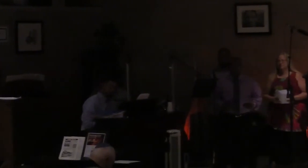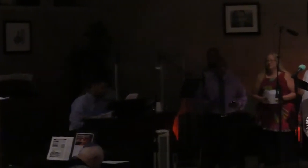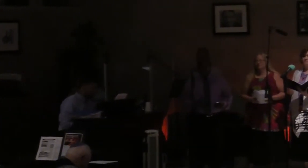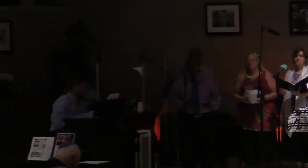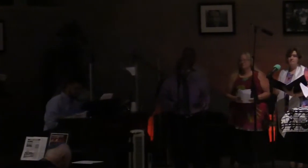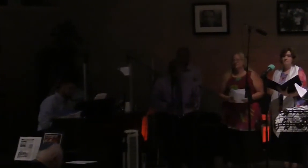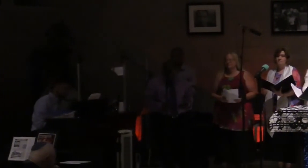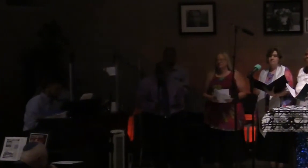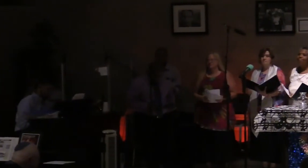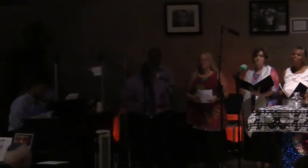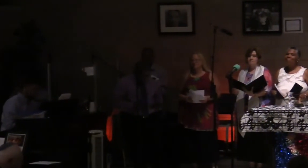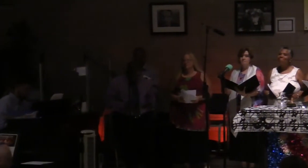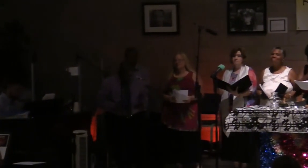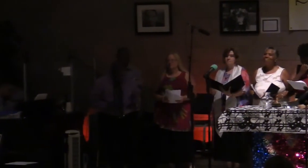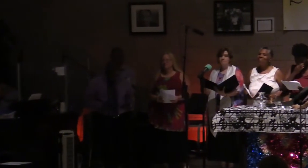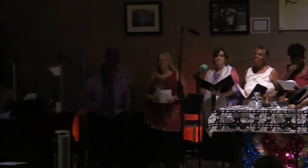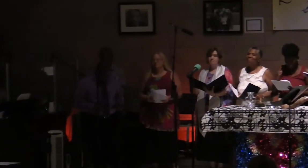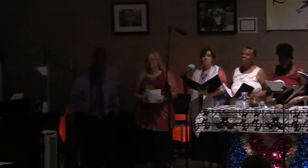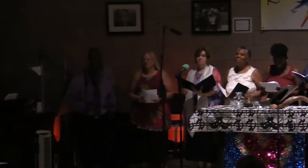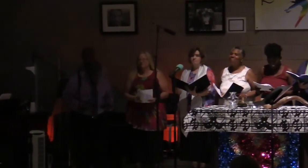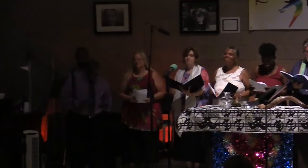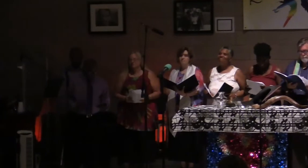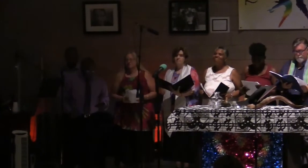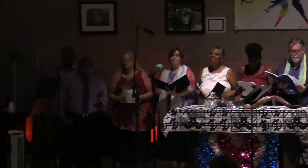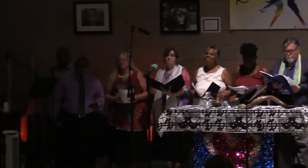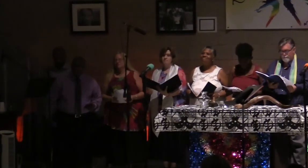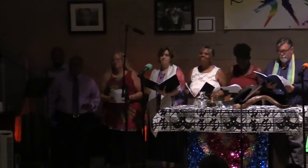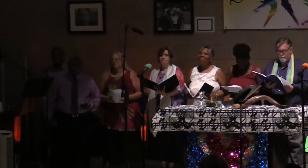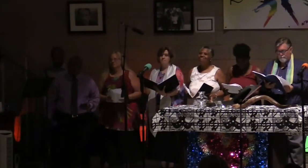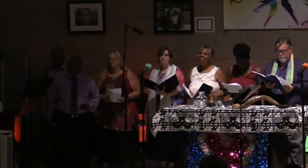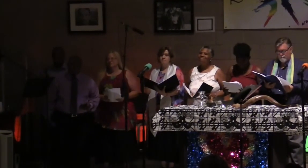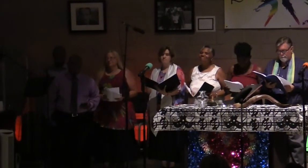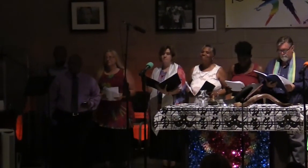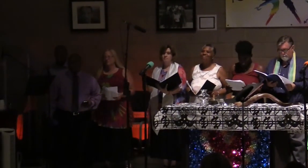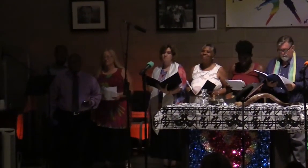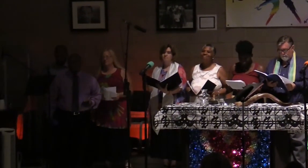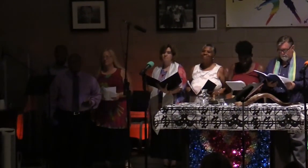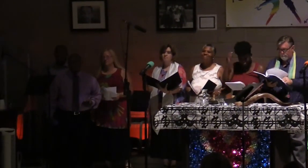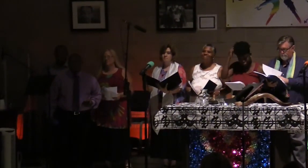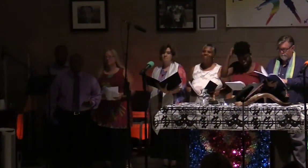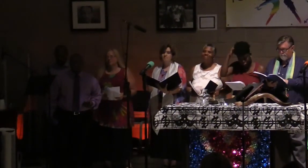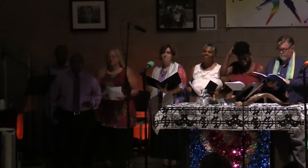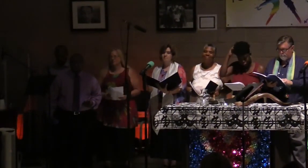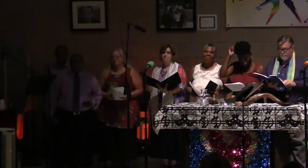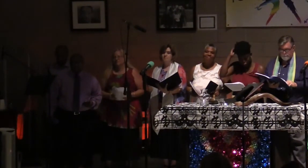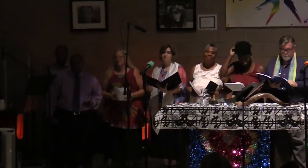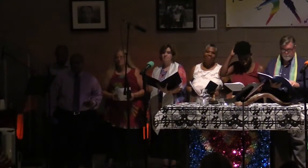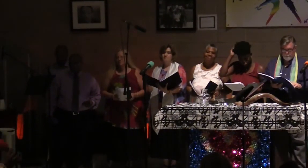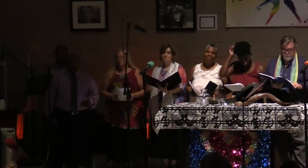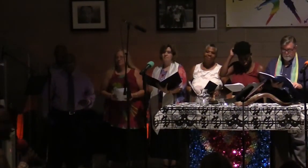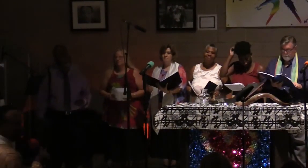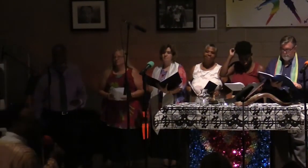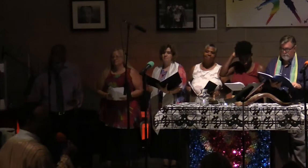Because on the other side of those doors, there's still challenge. There's still